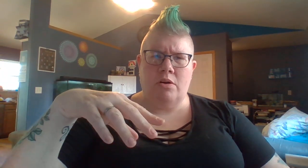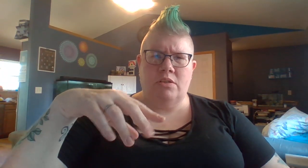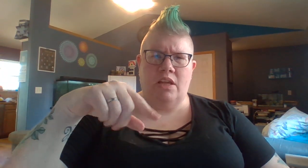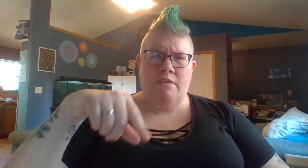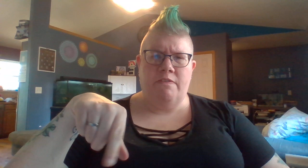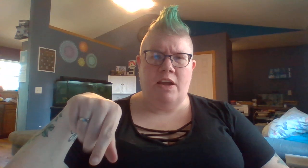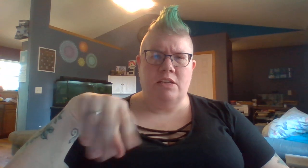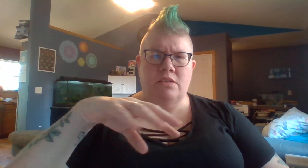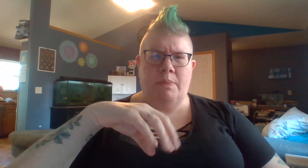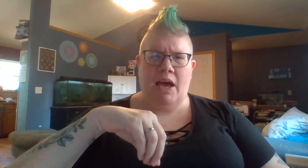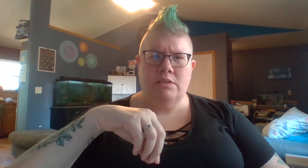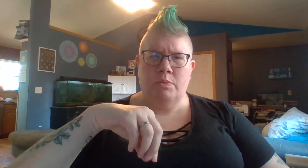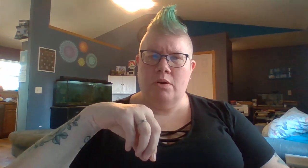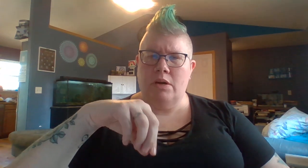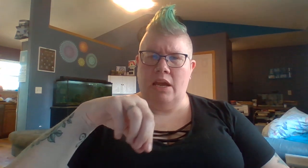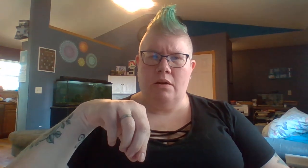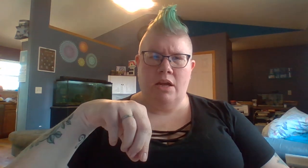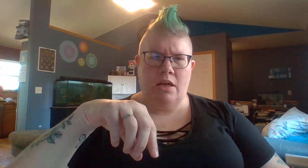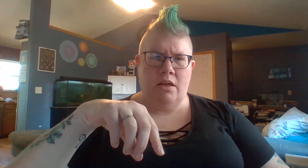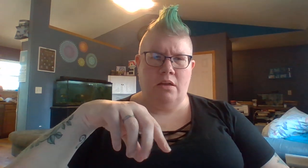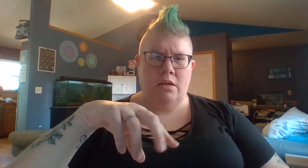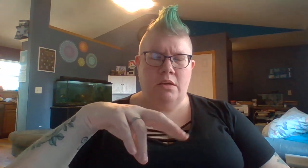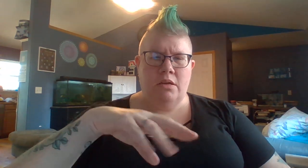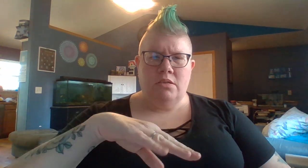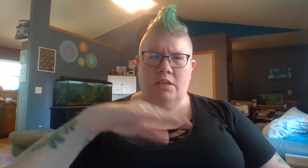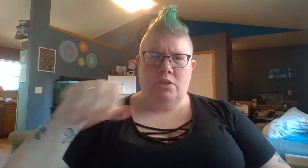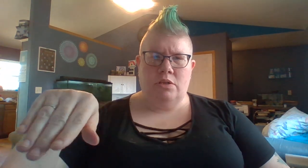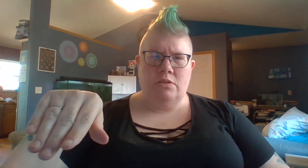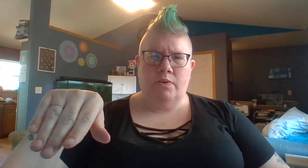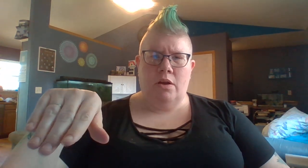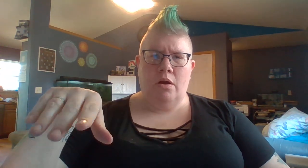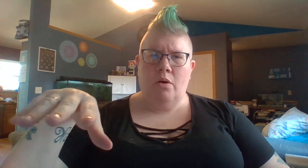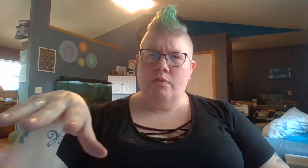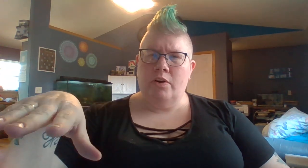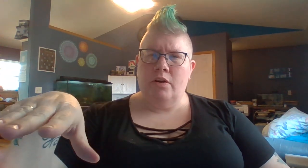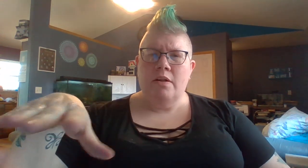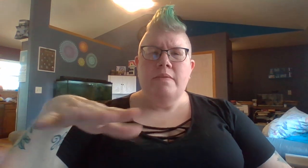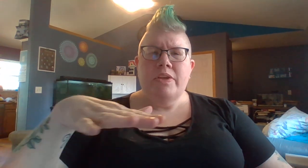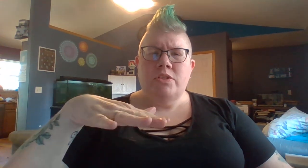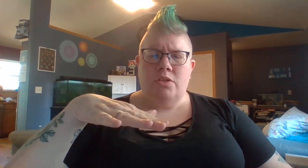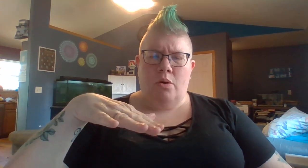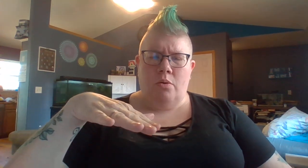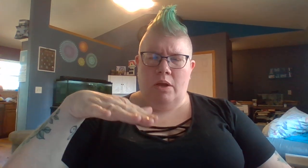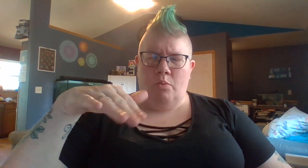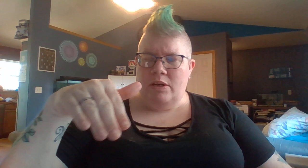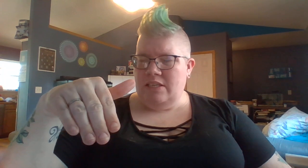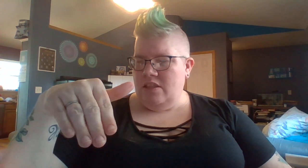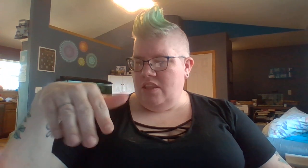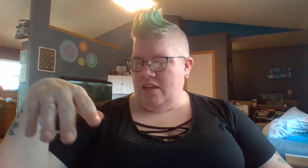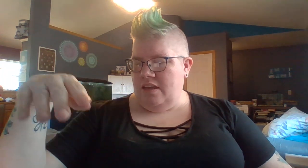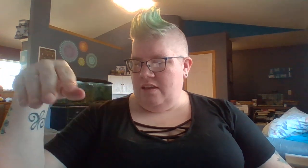to find the password area to transfer it over. So it wasn't the